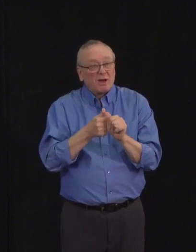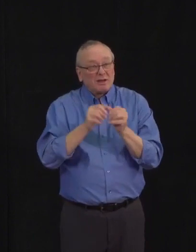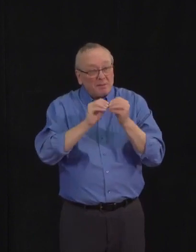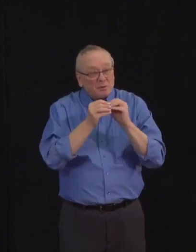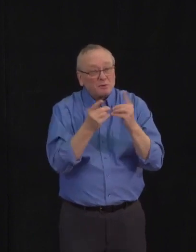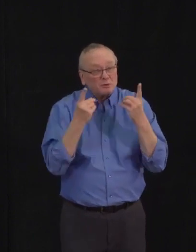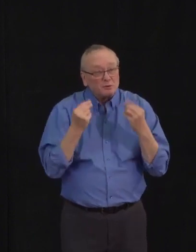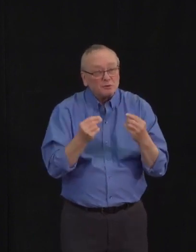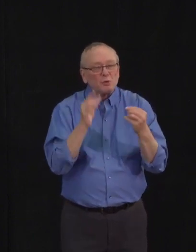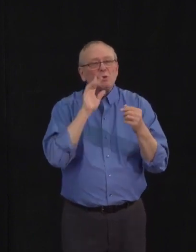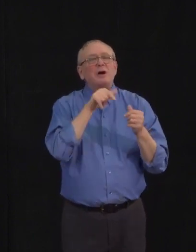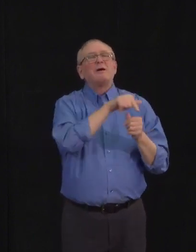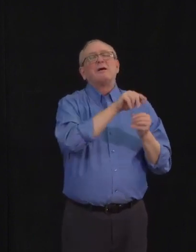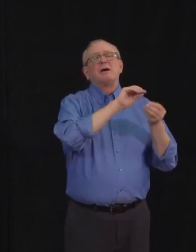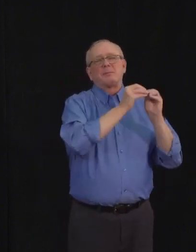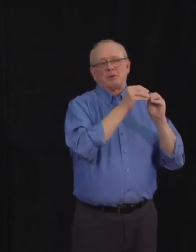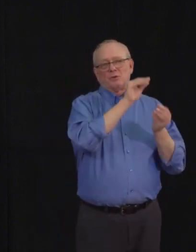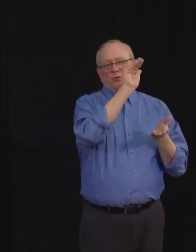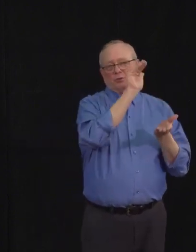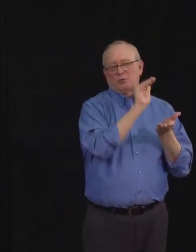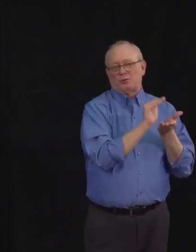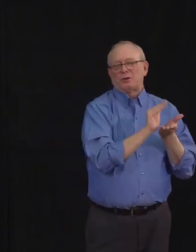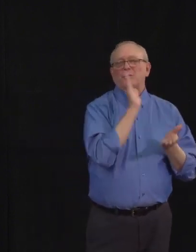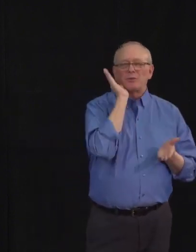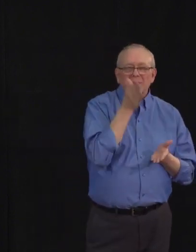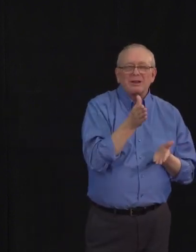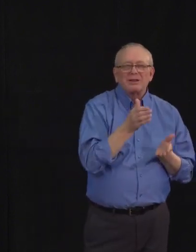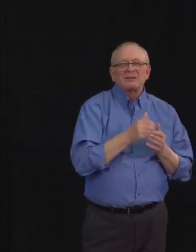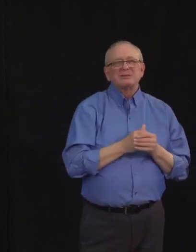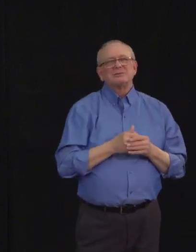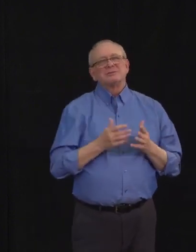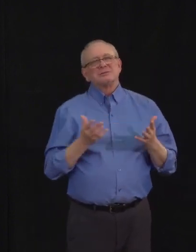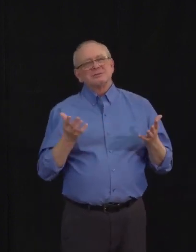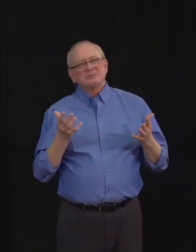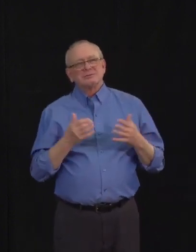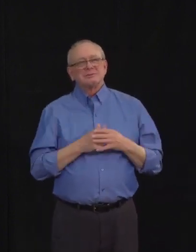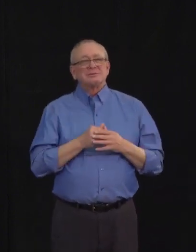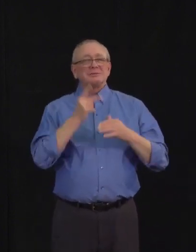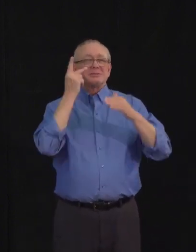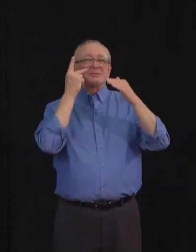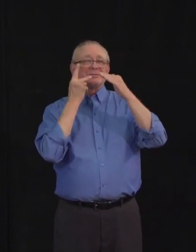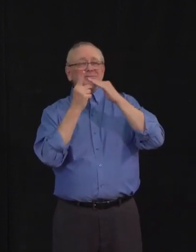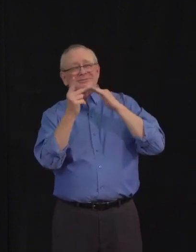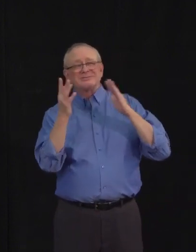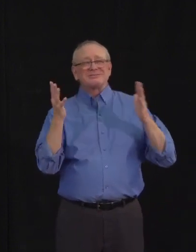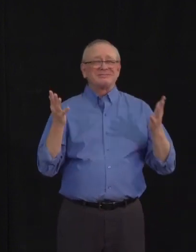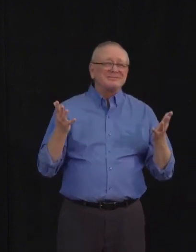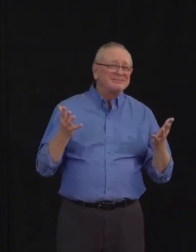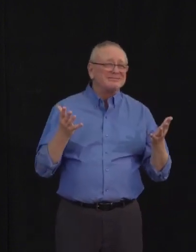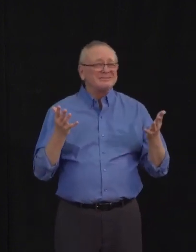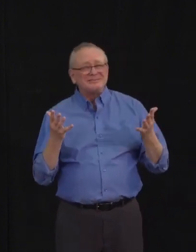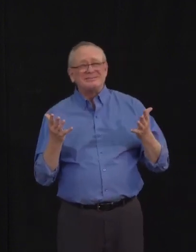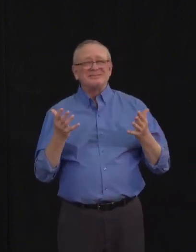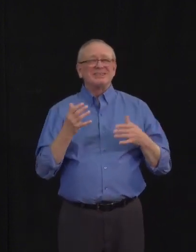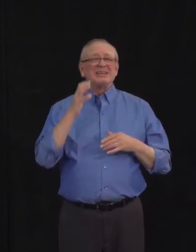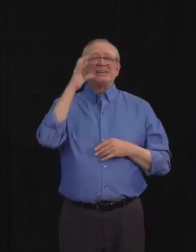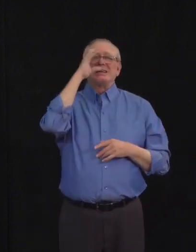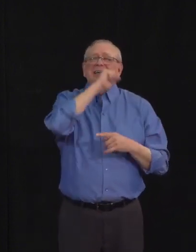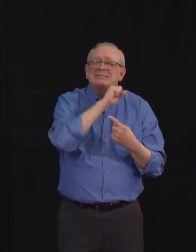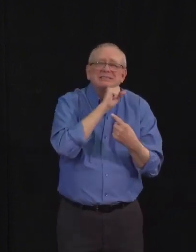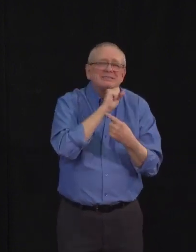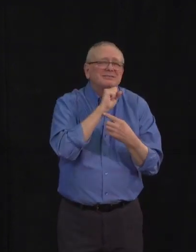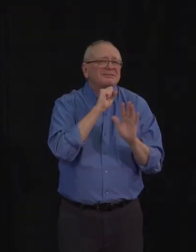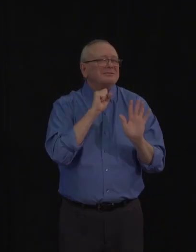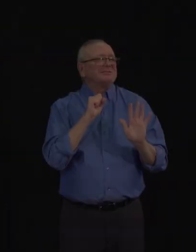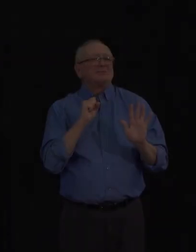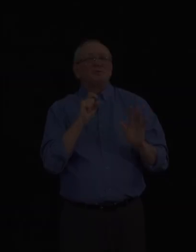seeing in actuality and the fact that it's under our control to change what the real situation is and that's our responsibility